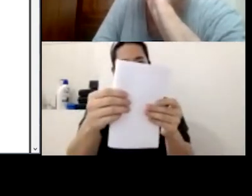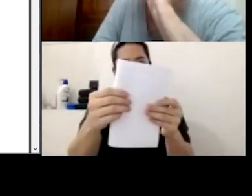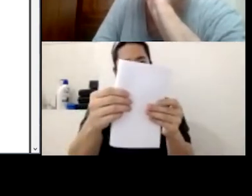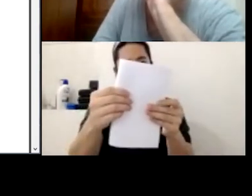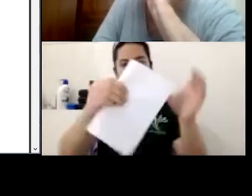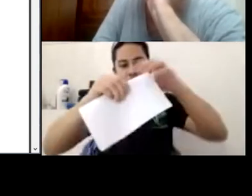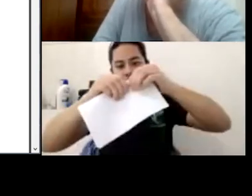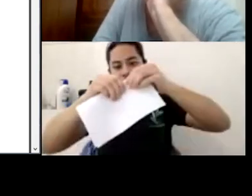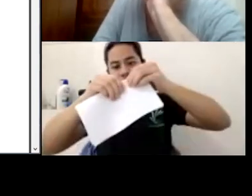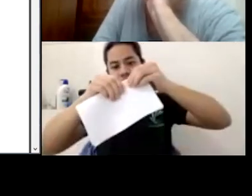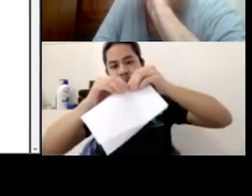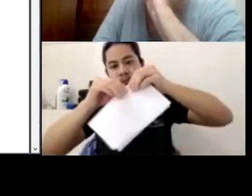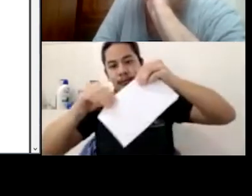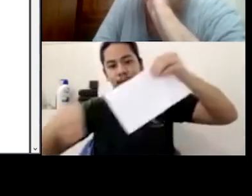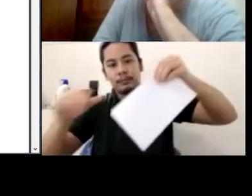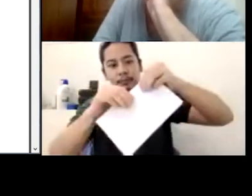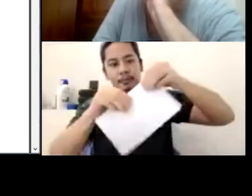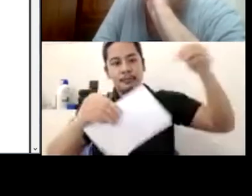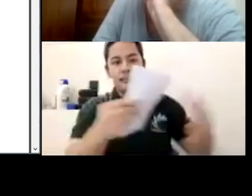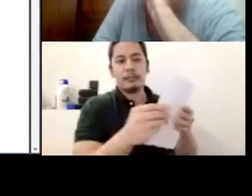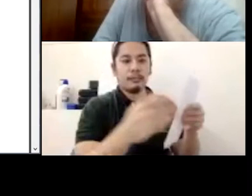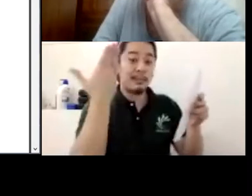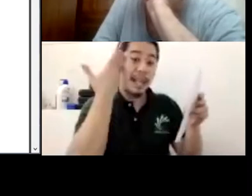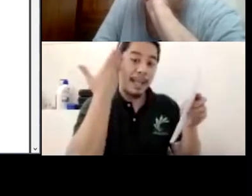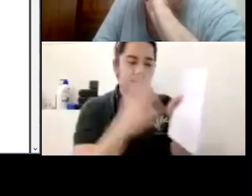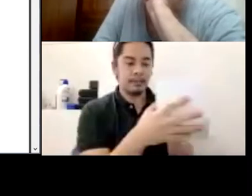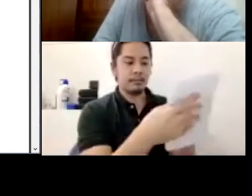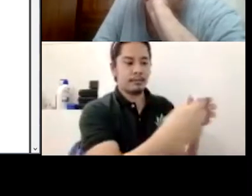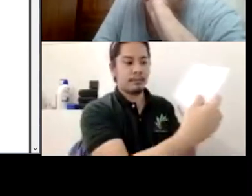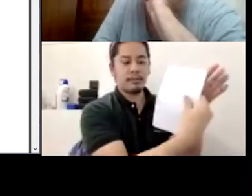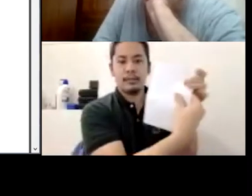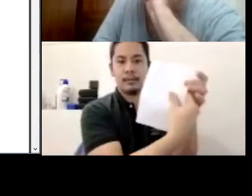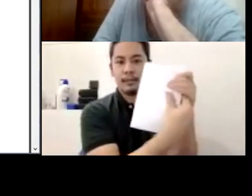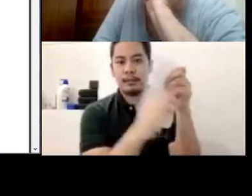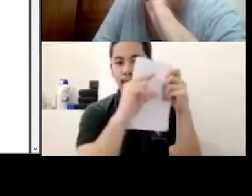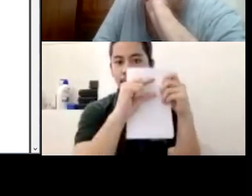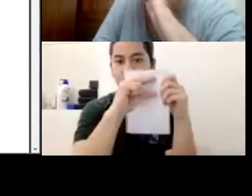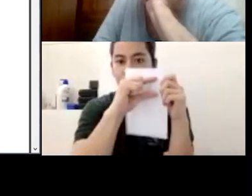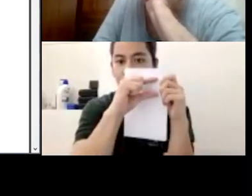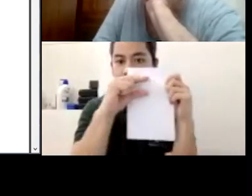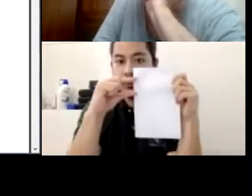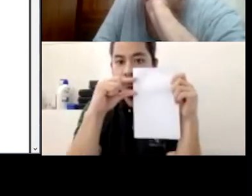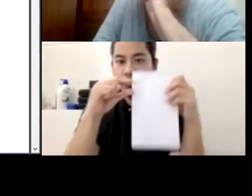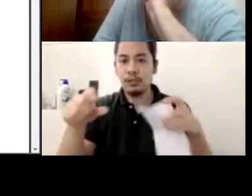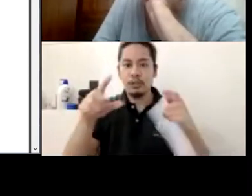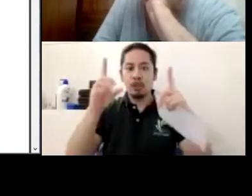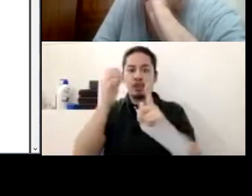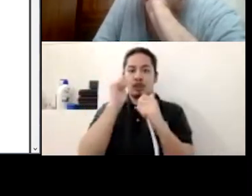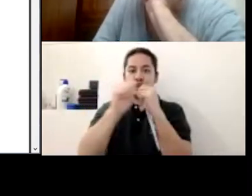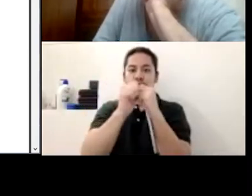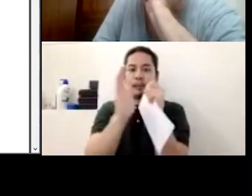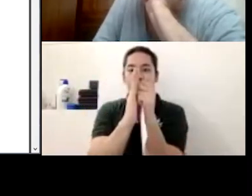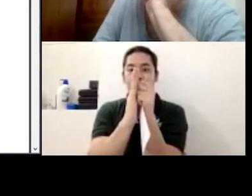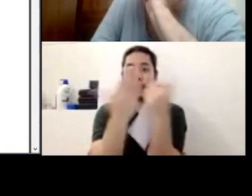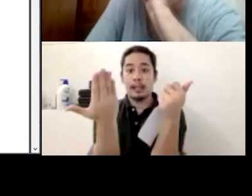So Shaq has an example here. Let me have this piece of paper here. Pretend this is the book. Okay,